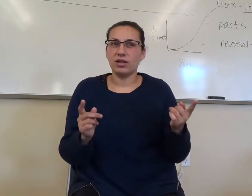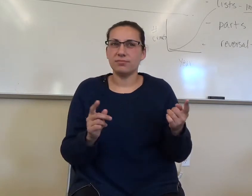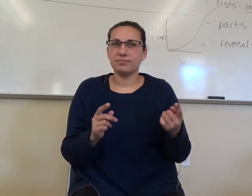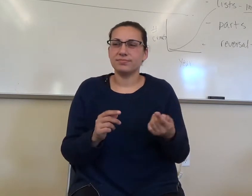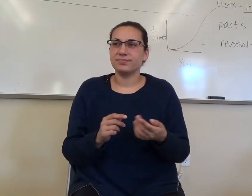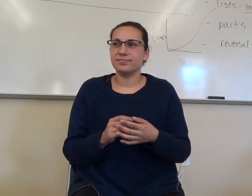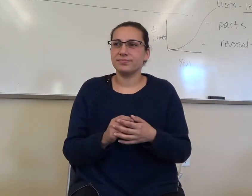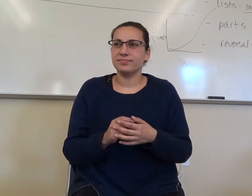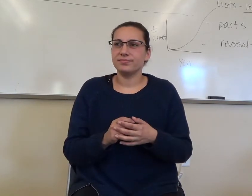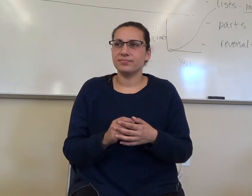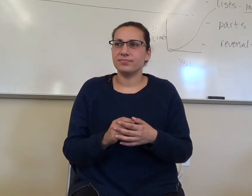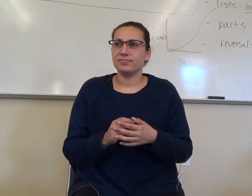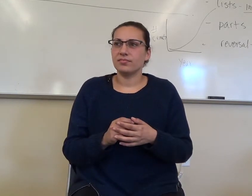paragraph is just one